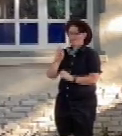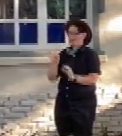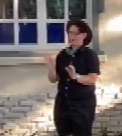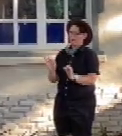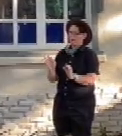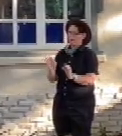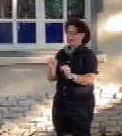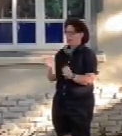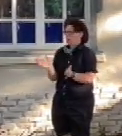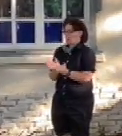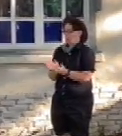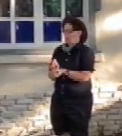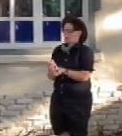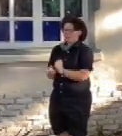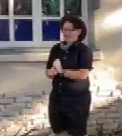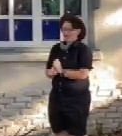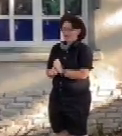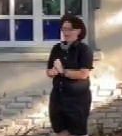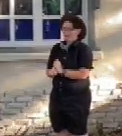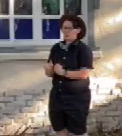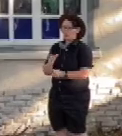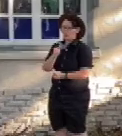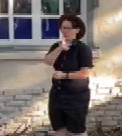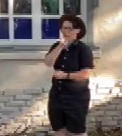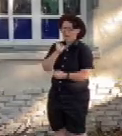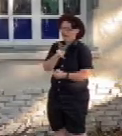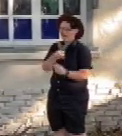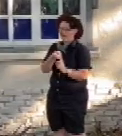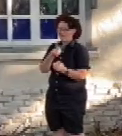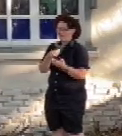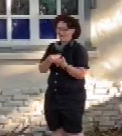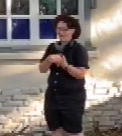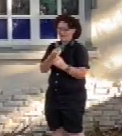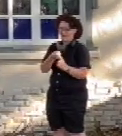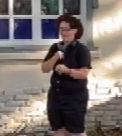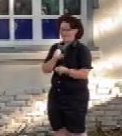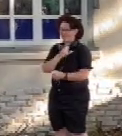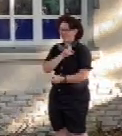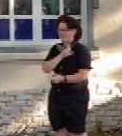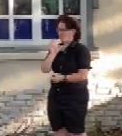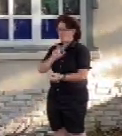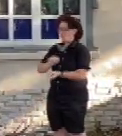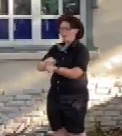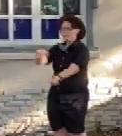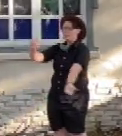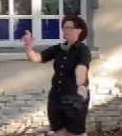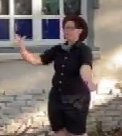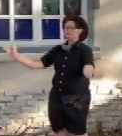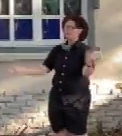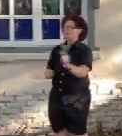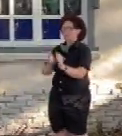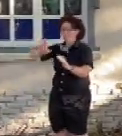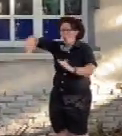about a little bit of defunding of the police. It's about radical transformation of the way that we do.